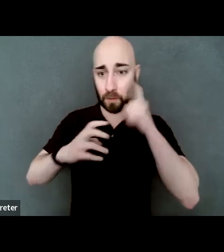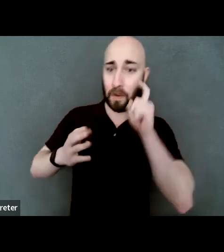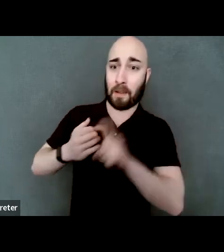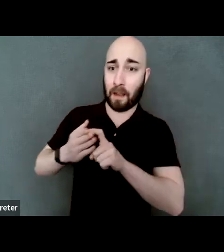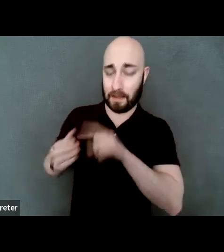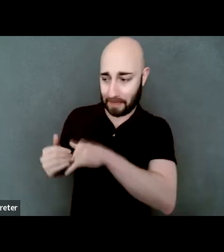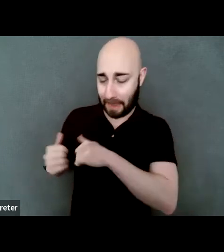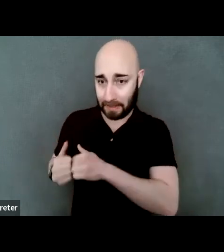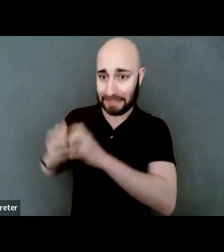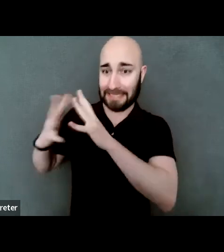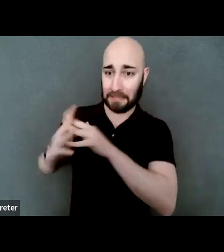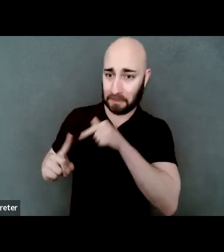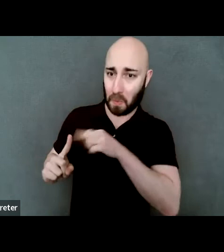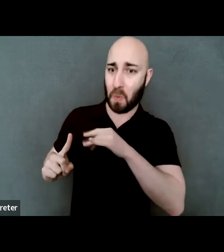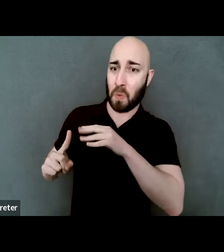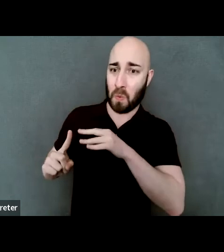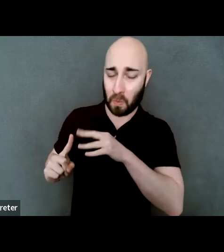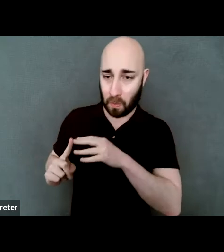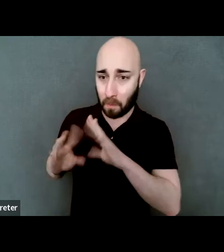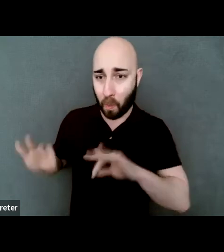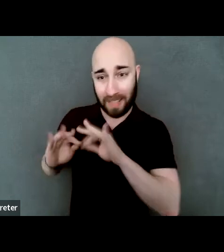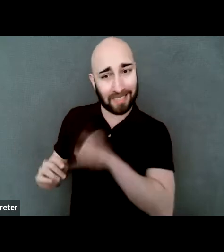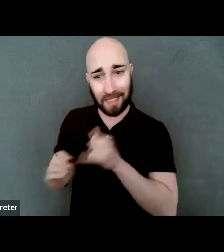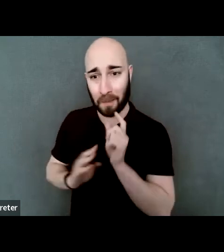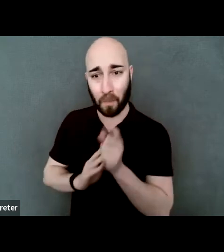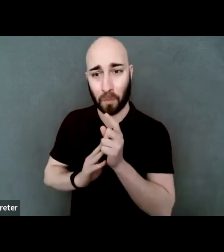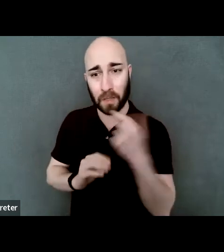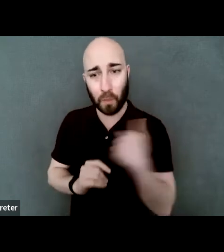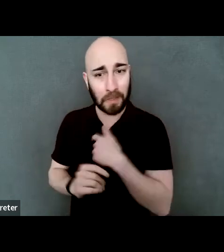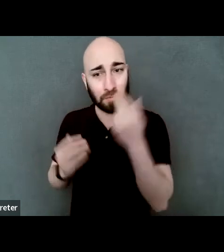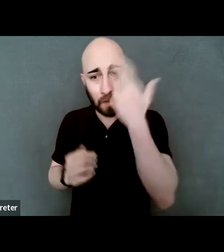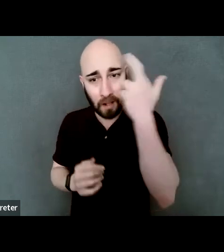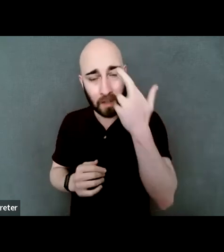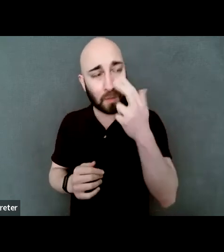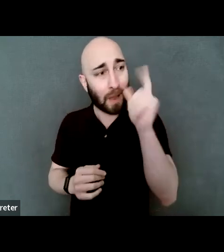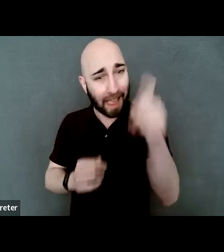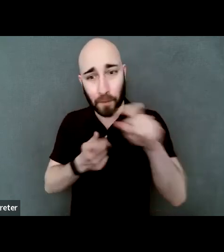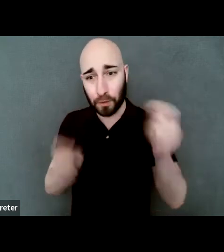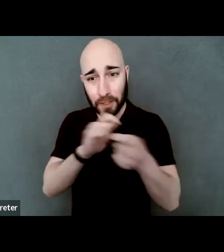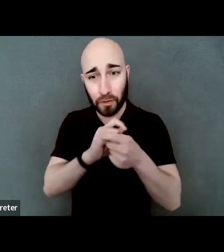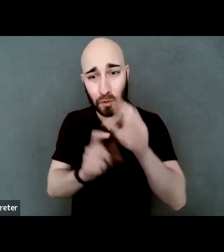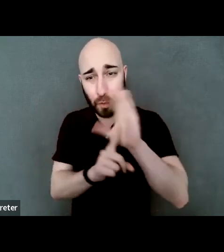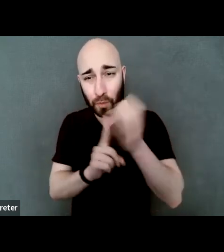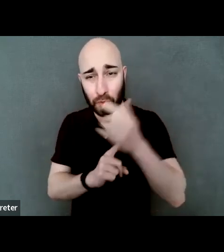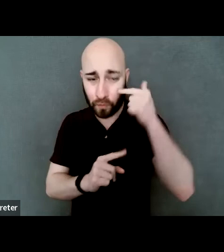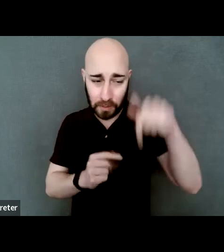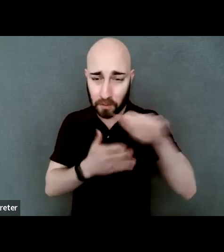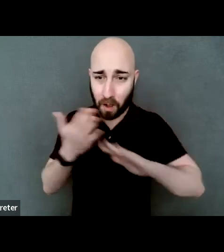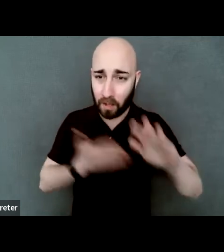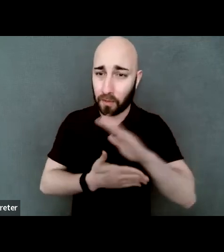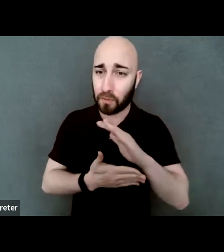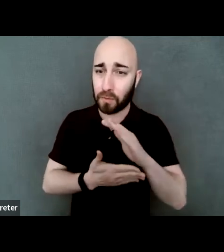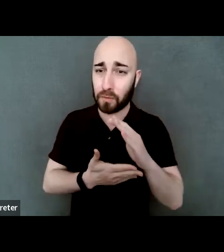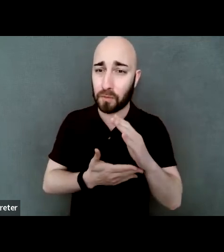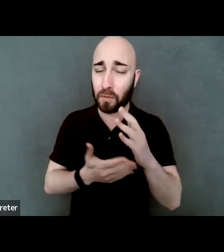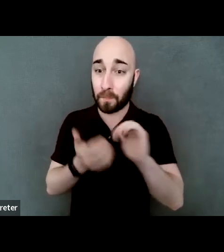the importance of it. Right there and then, we knew that we needed to change the culture of the college by creating